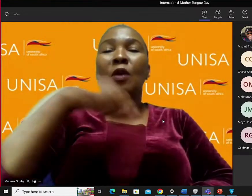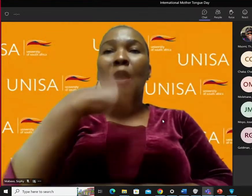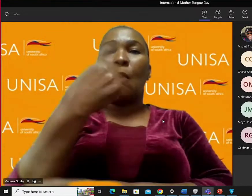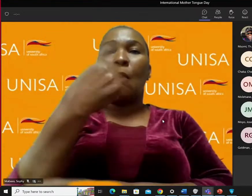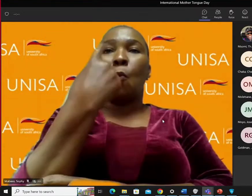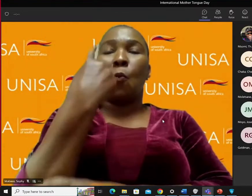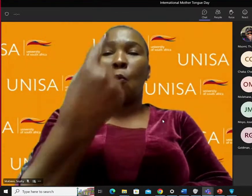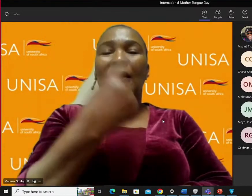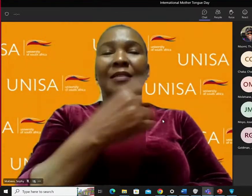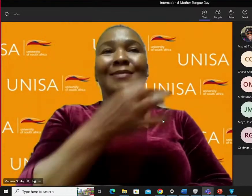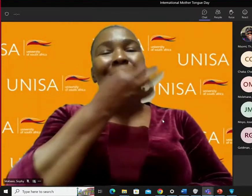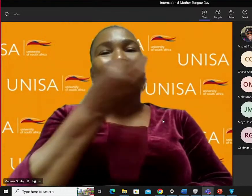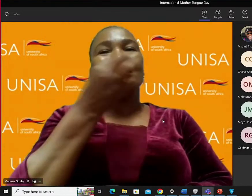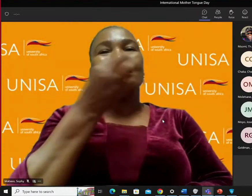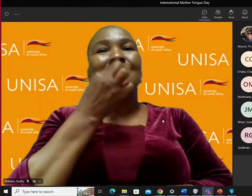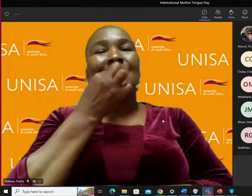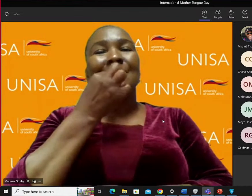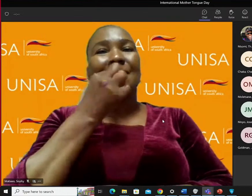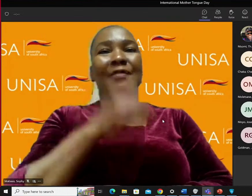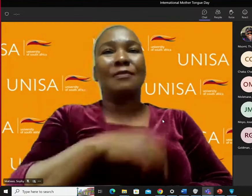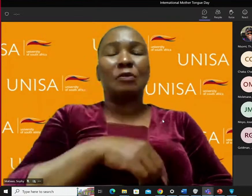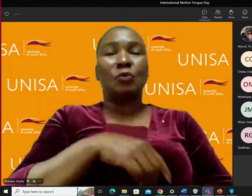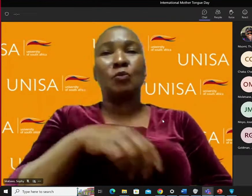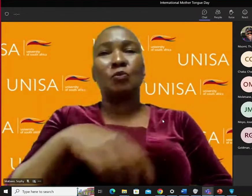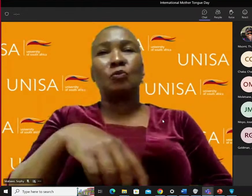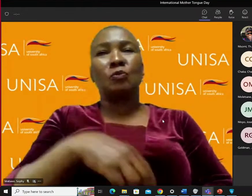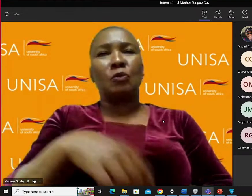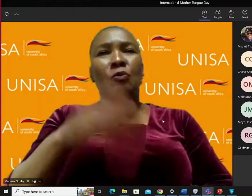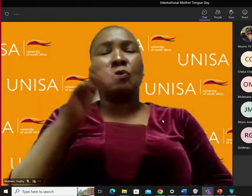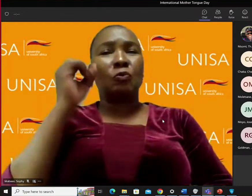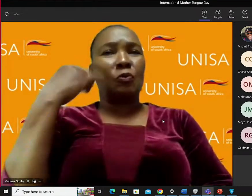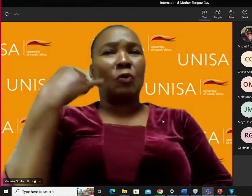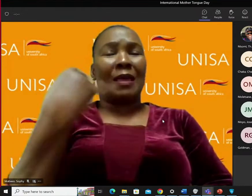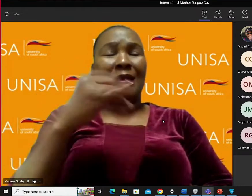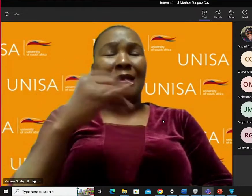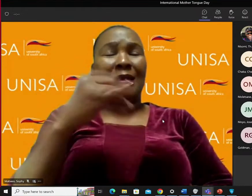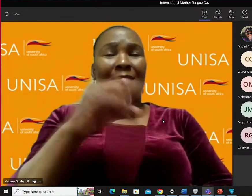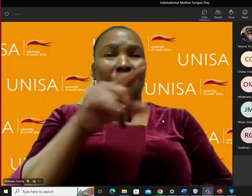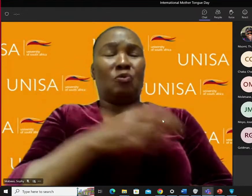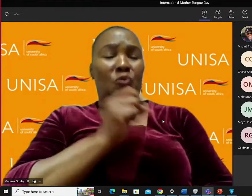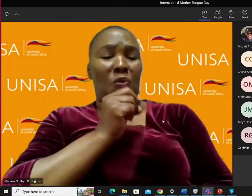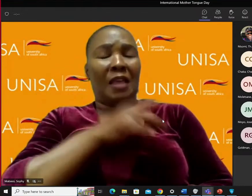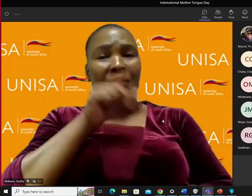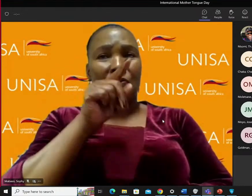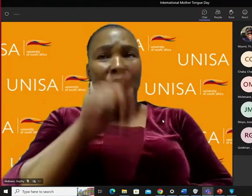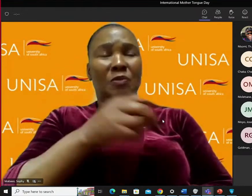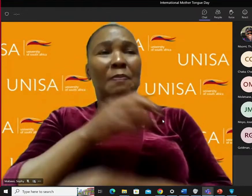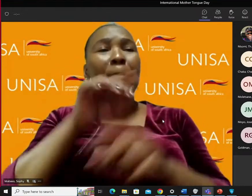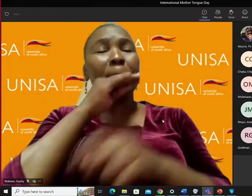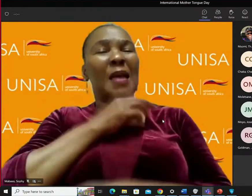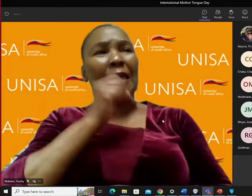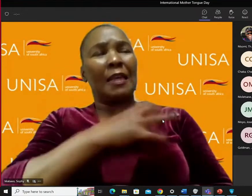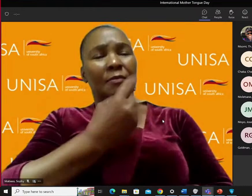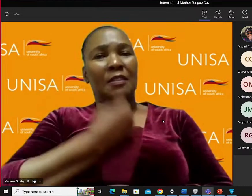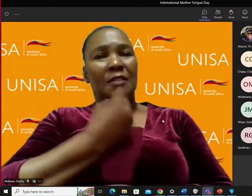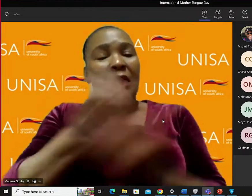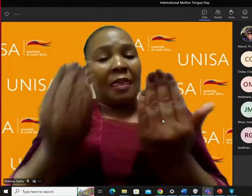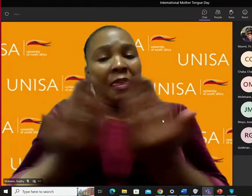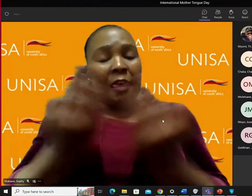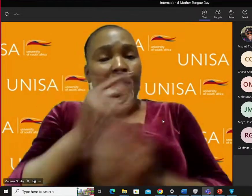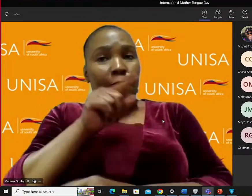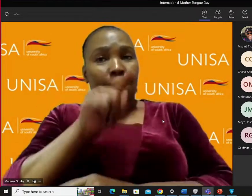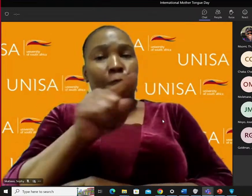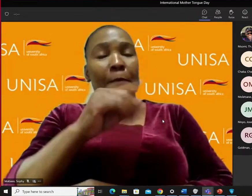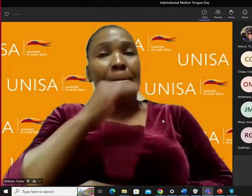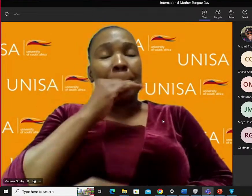that, you know, to hurt you is to hurt myself. To care for you is to care for myself.